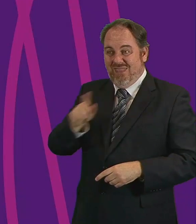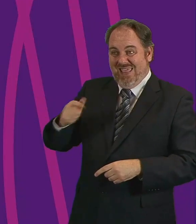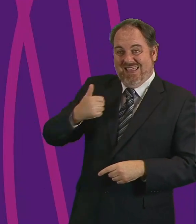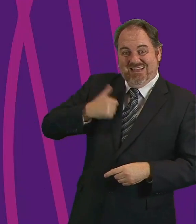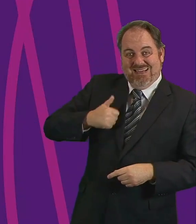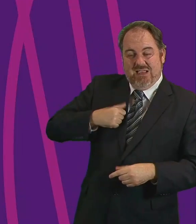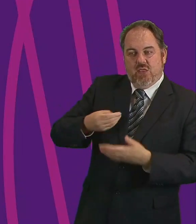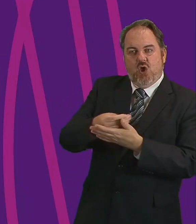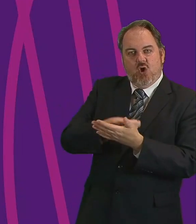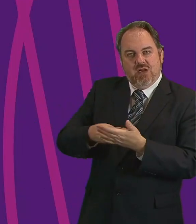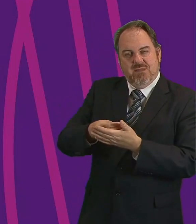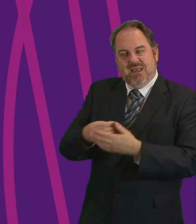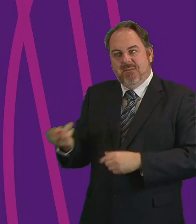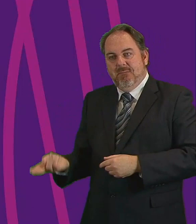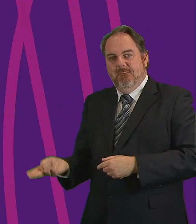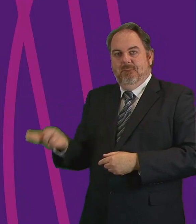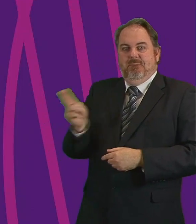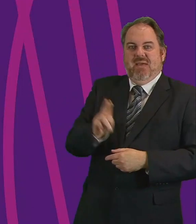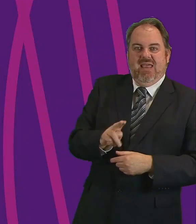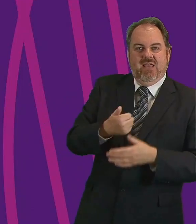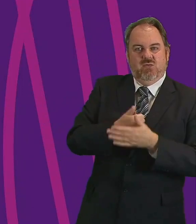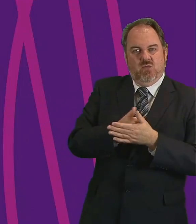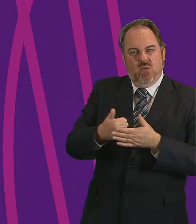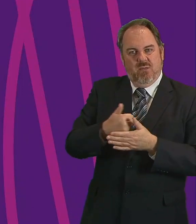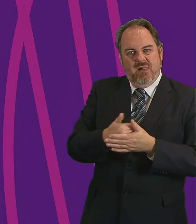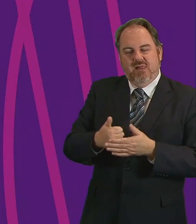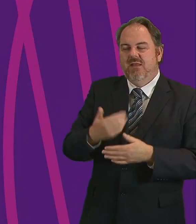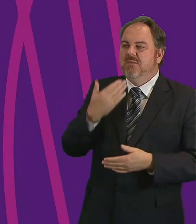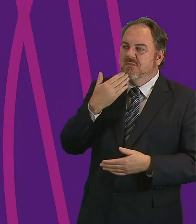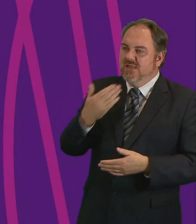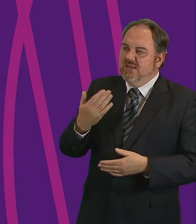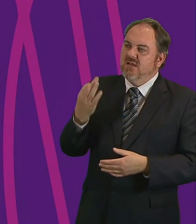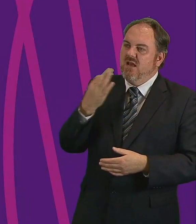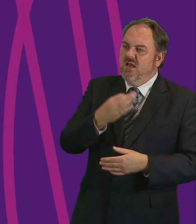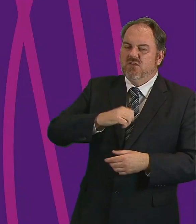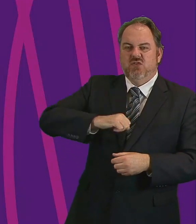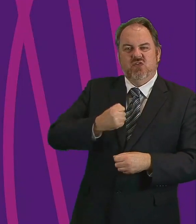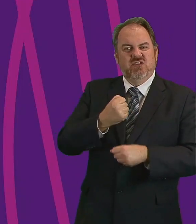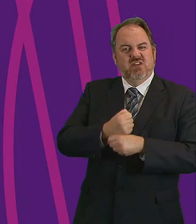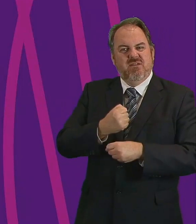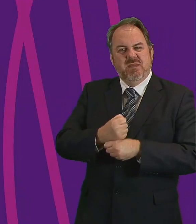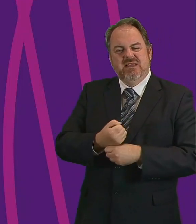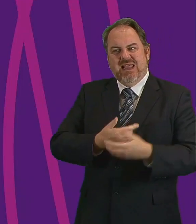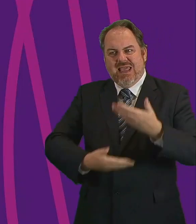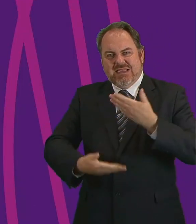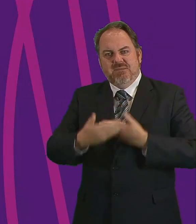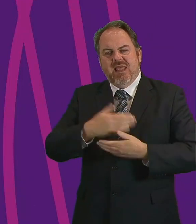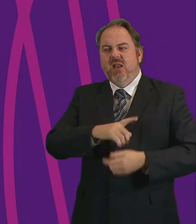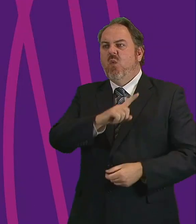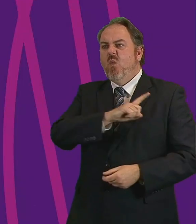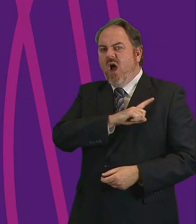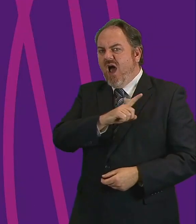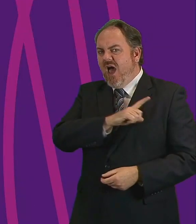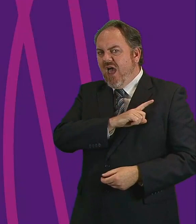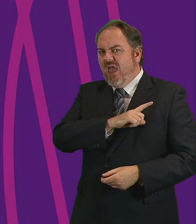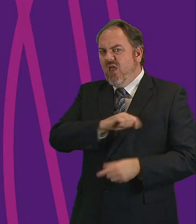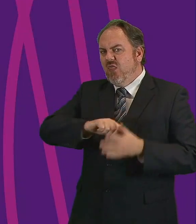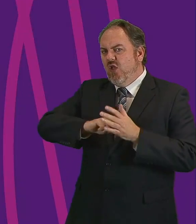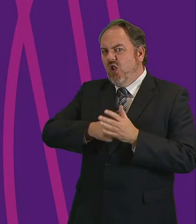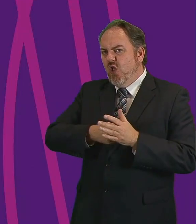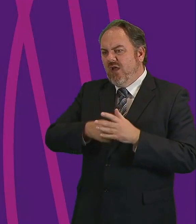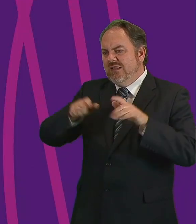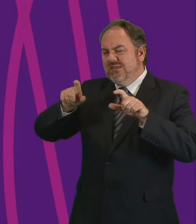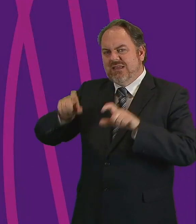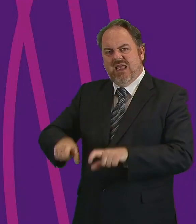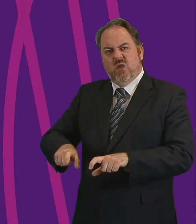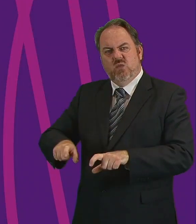be unlocked. They need the Scottish Government to explain the scientific reasons for keeping Scotland in lockdown longer than the